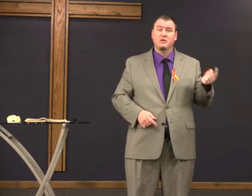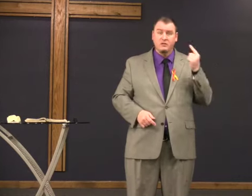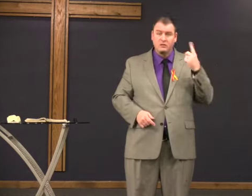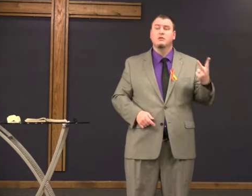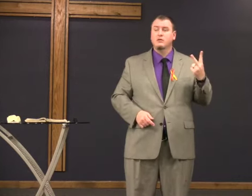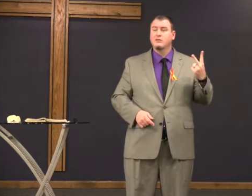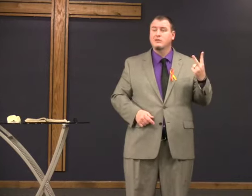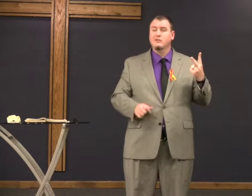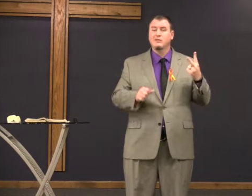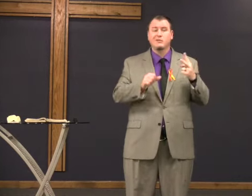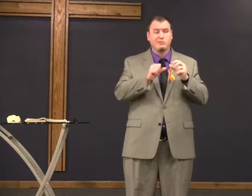word?